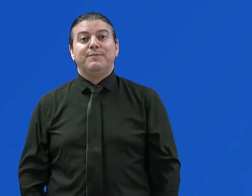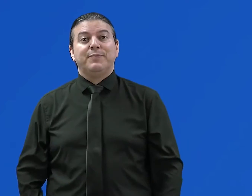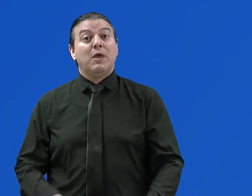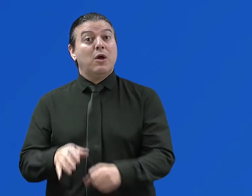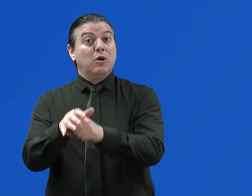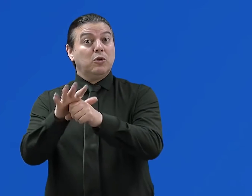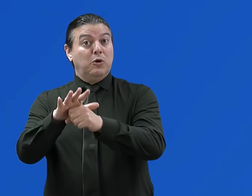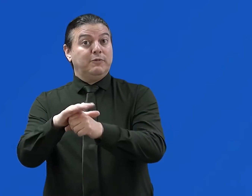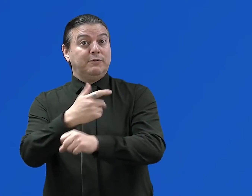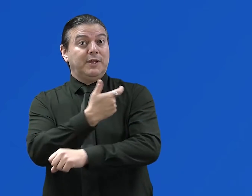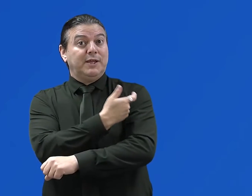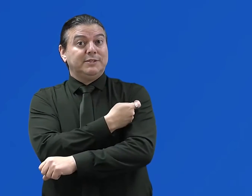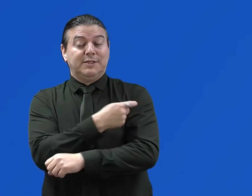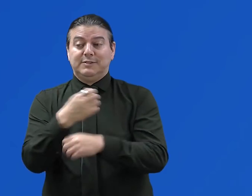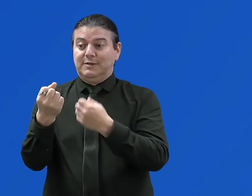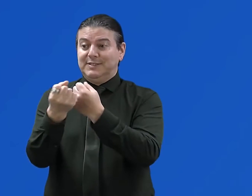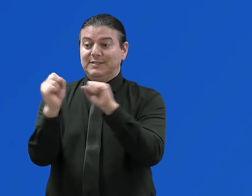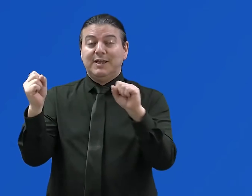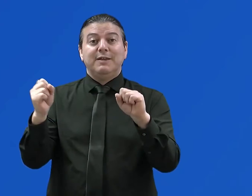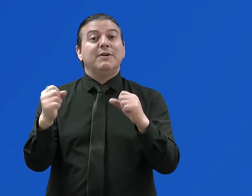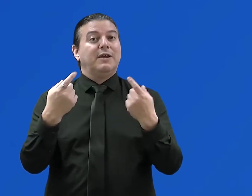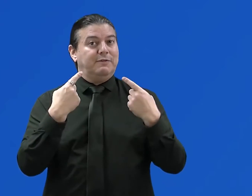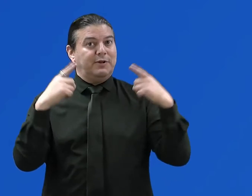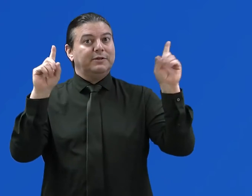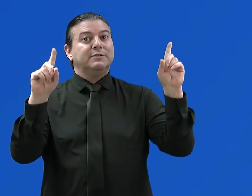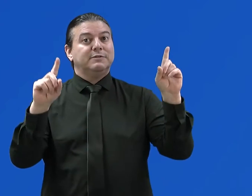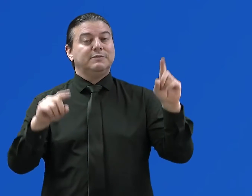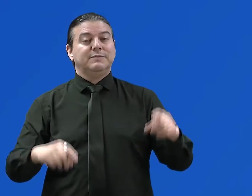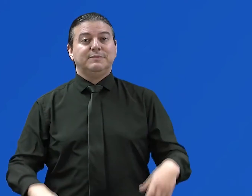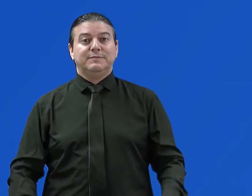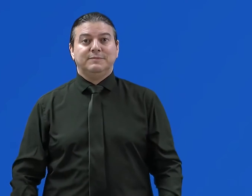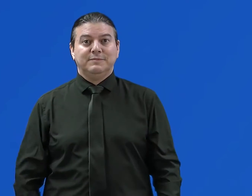COVID-19 vaccines are safe and effective.